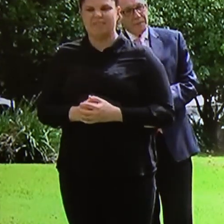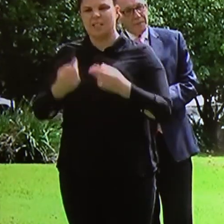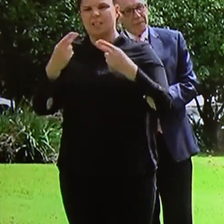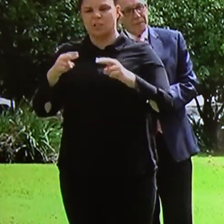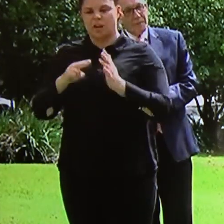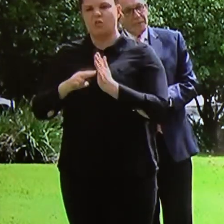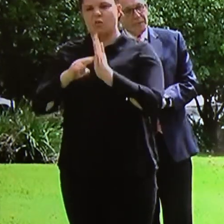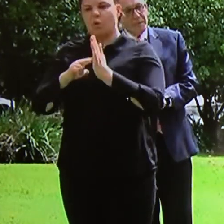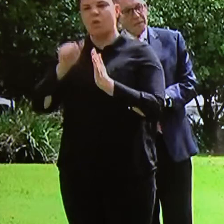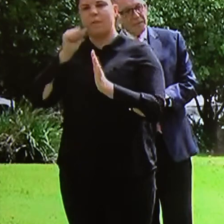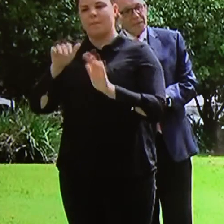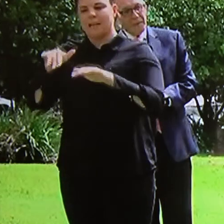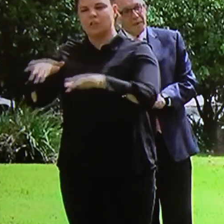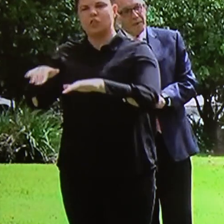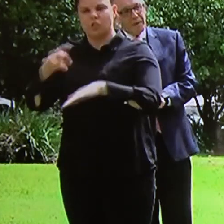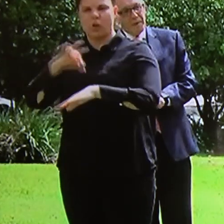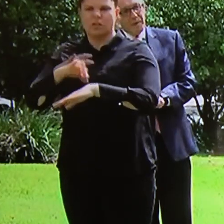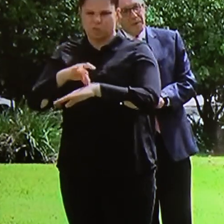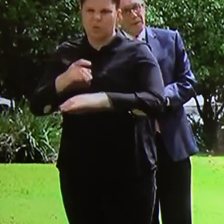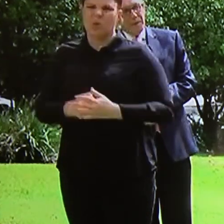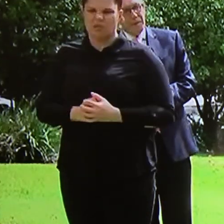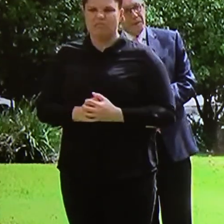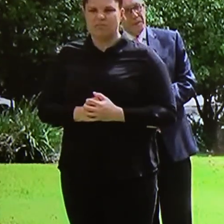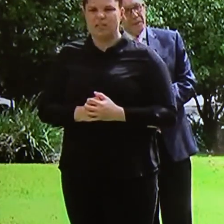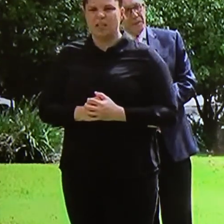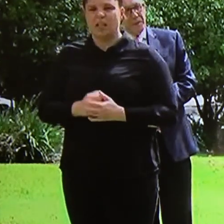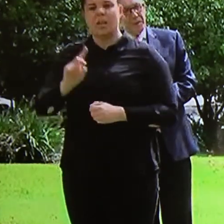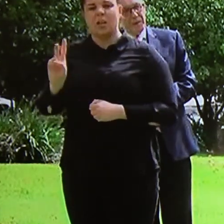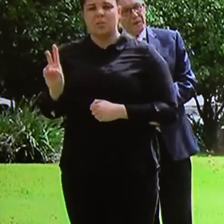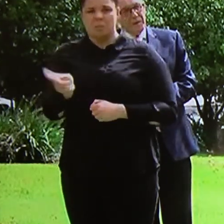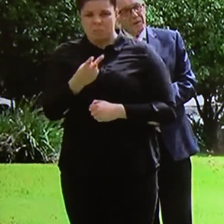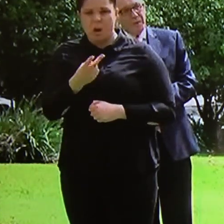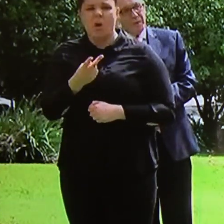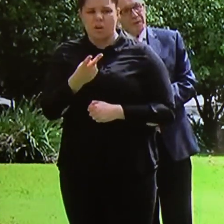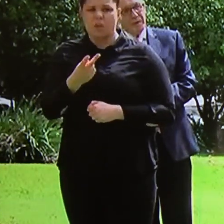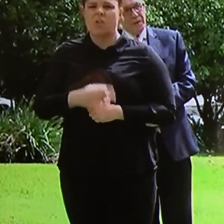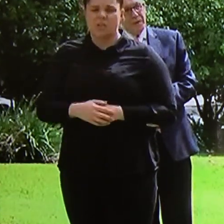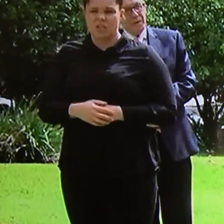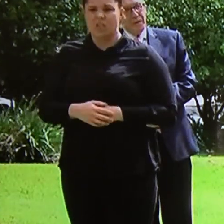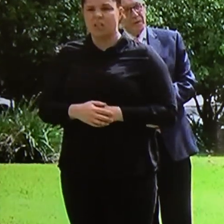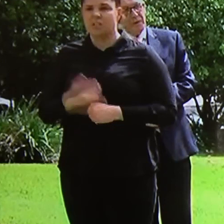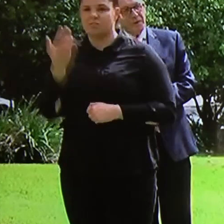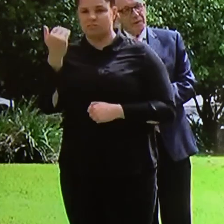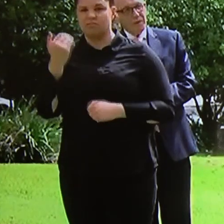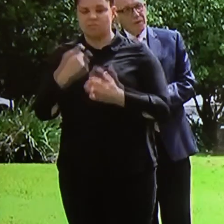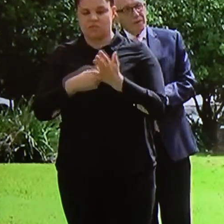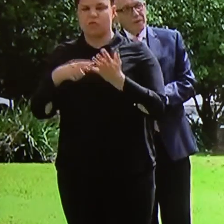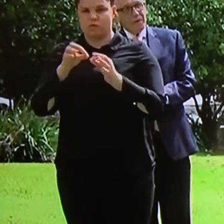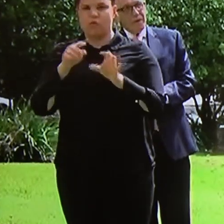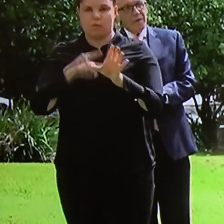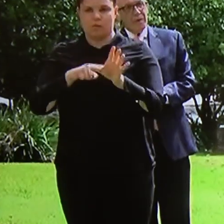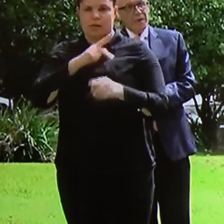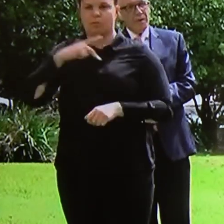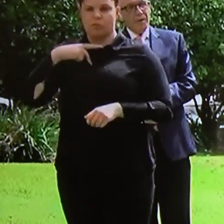in the Northern Beaches Hospital. Both of those people were passengers on the Ruby Princess